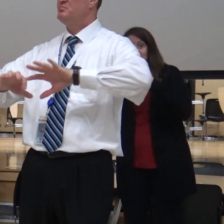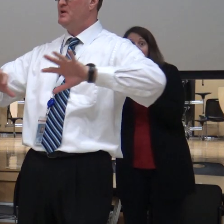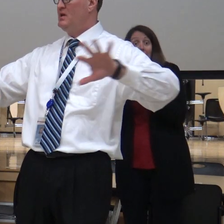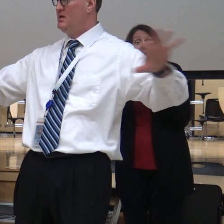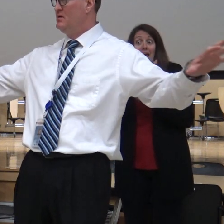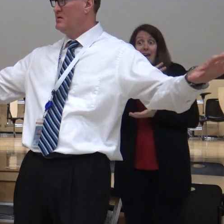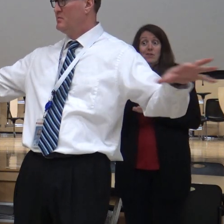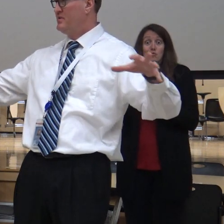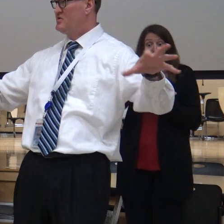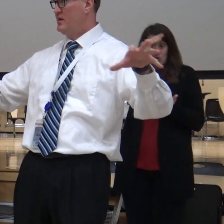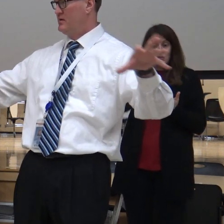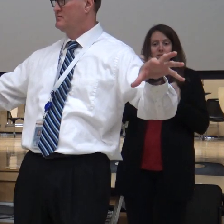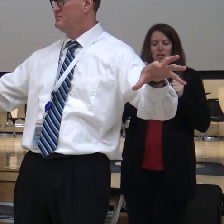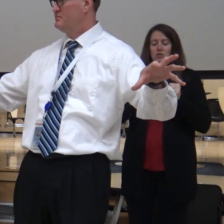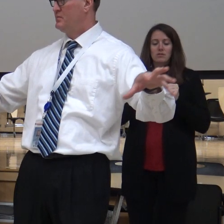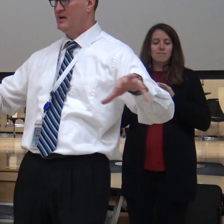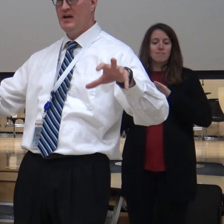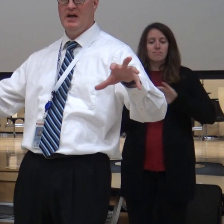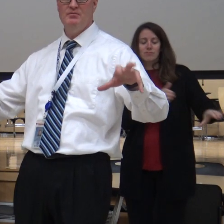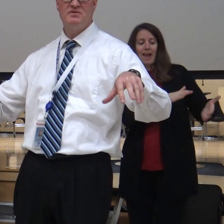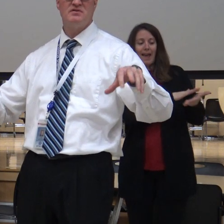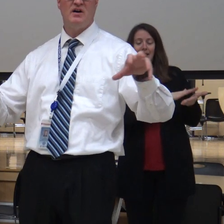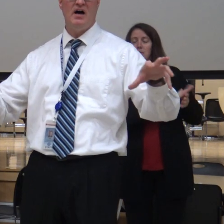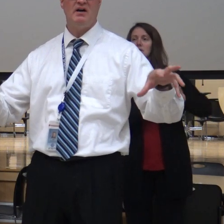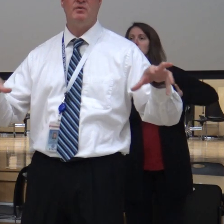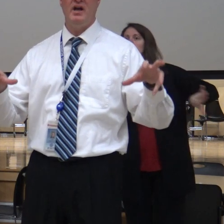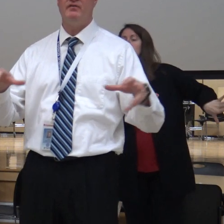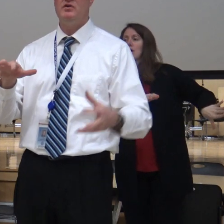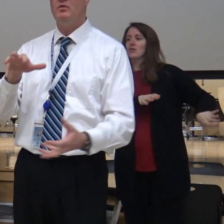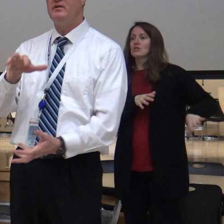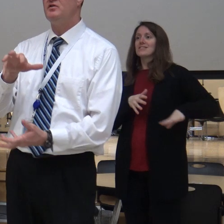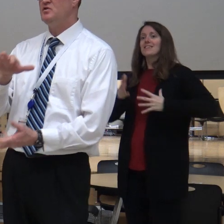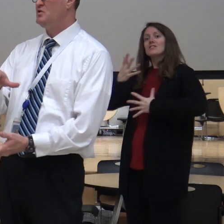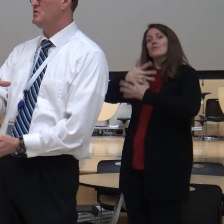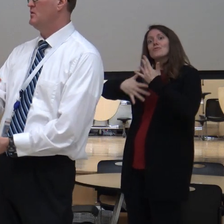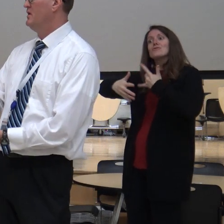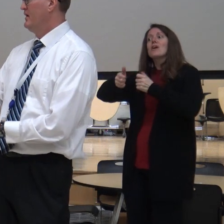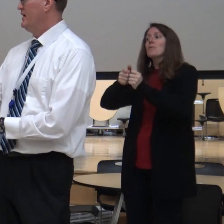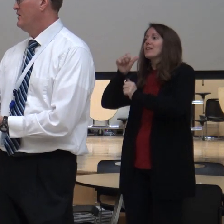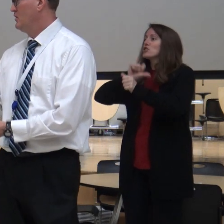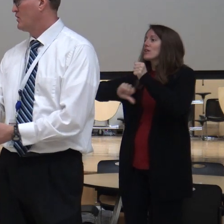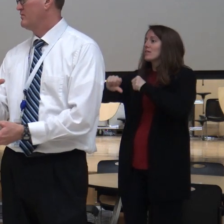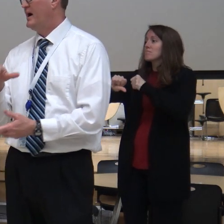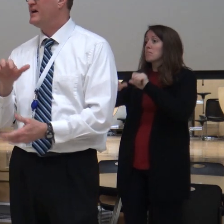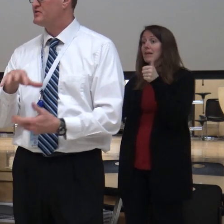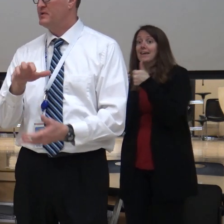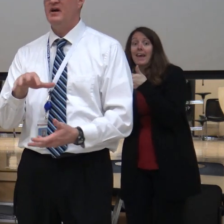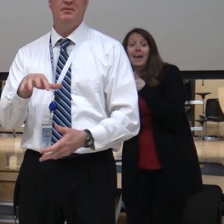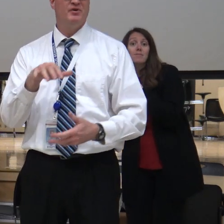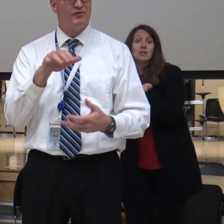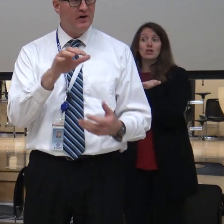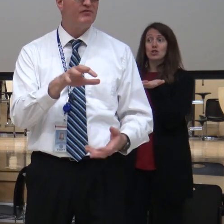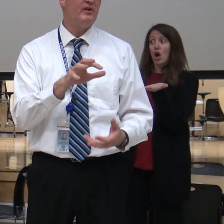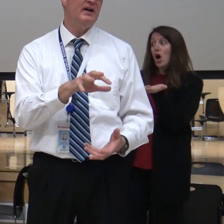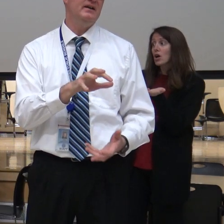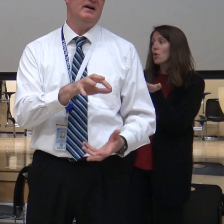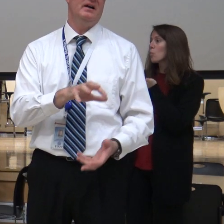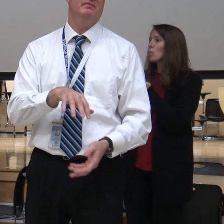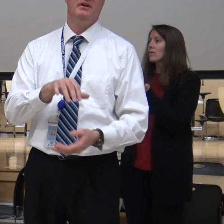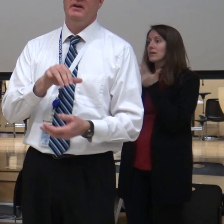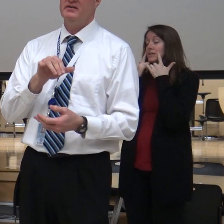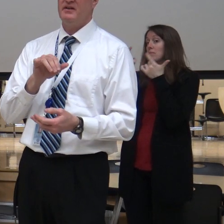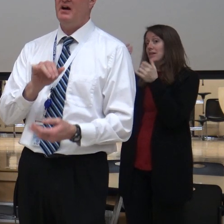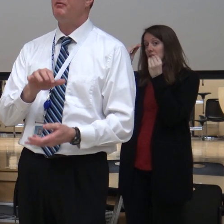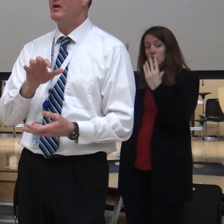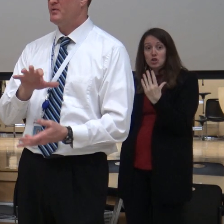and just be with each other. Play games, talk, whatever you want to do in your advisory time or your Fun Friday